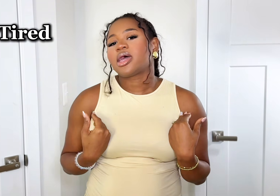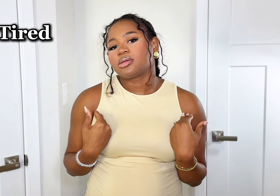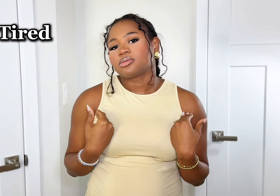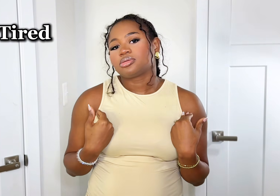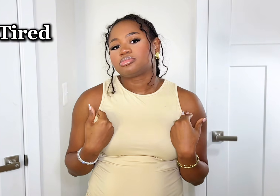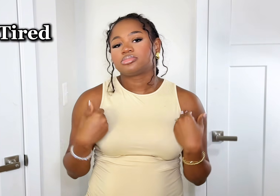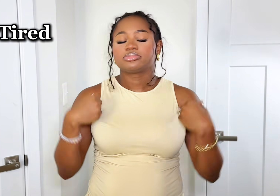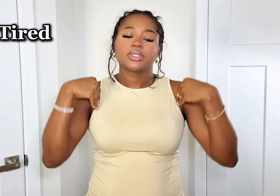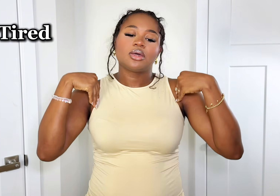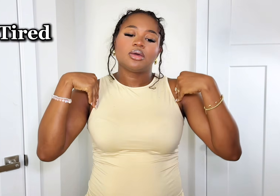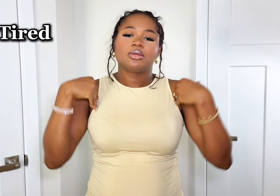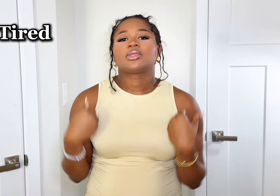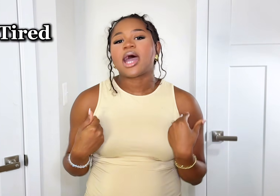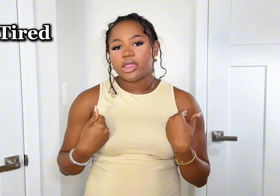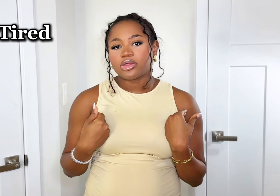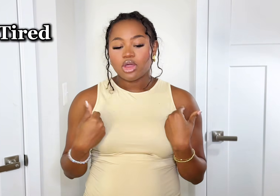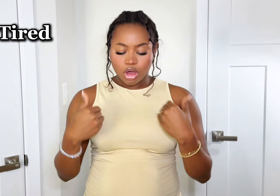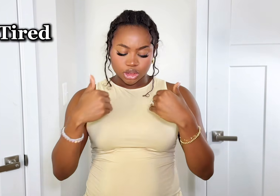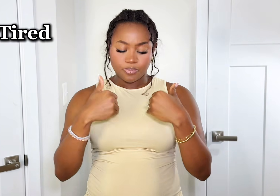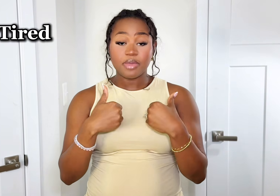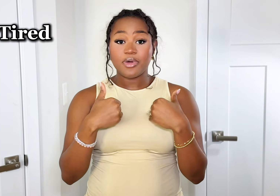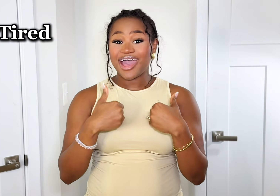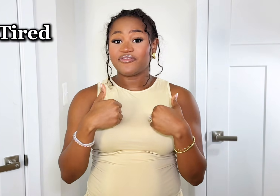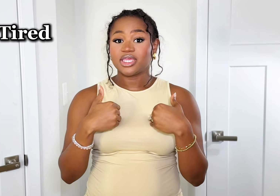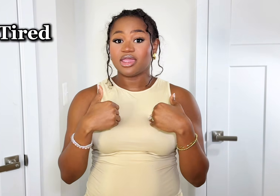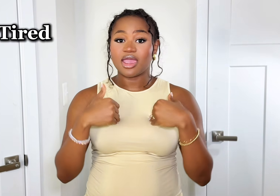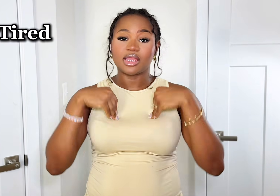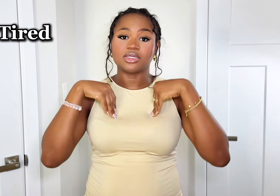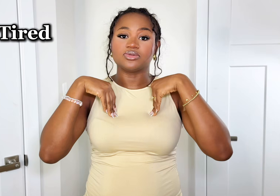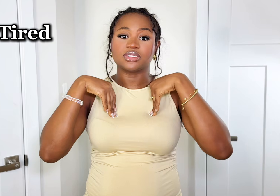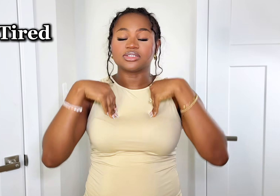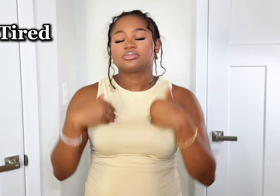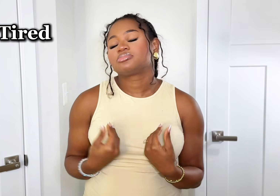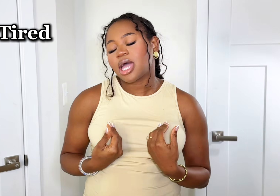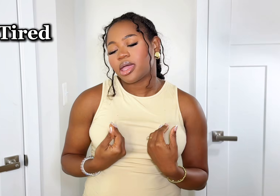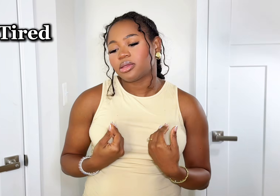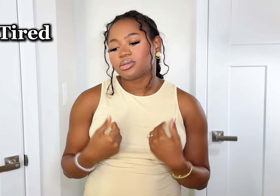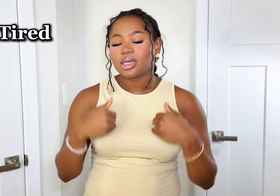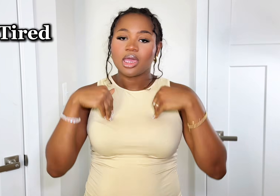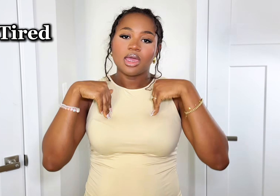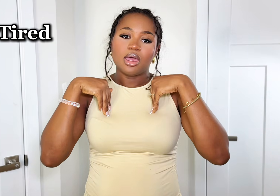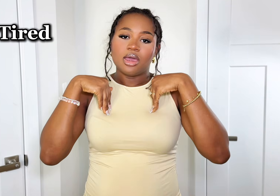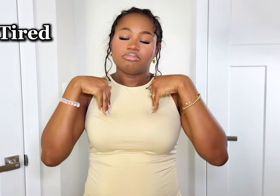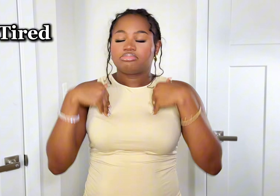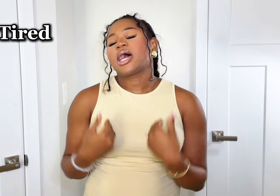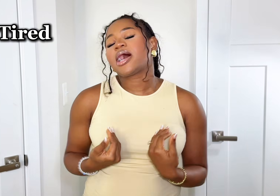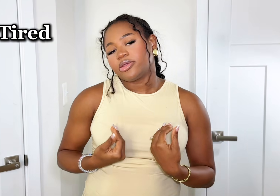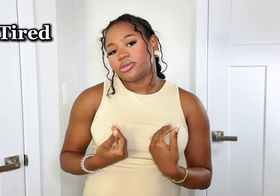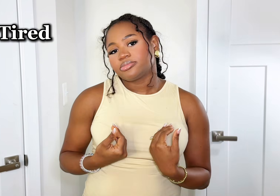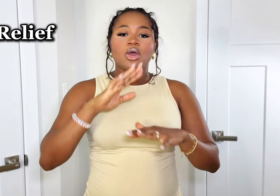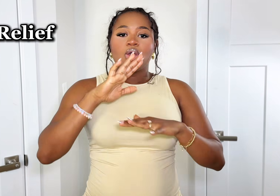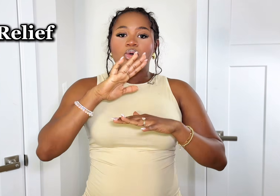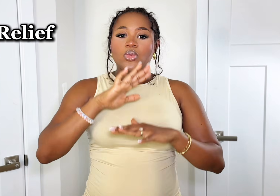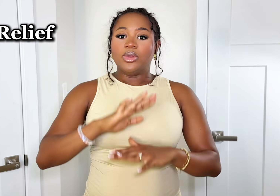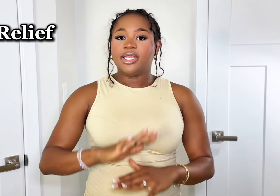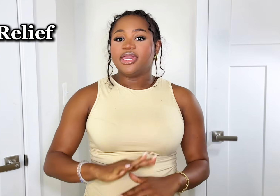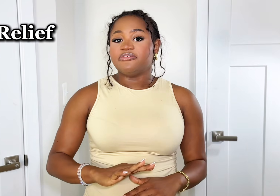Tired. Tired. Or some people have it here and they do this. Tired. I'm tired. Relieved.